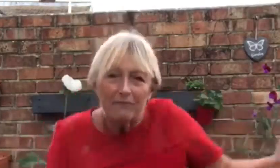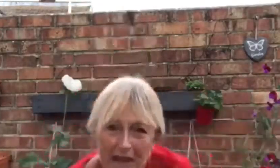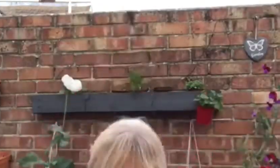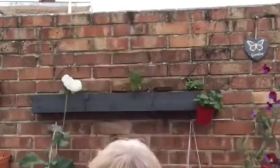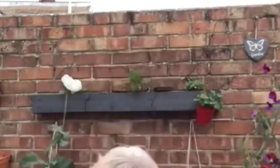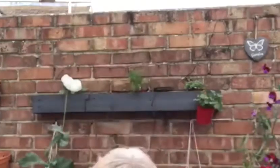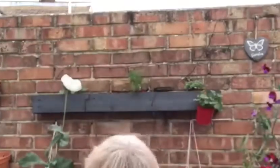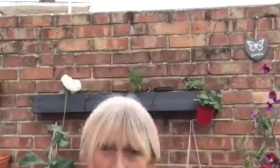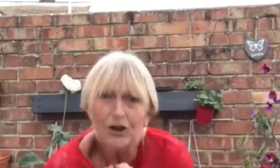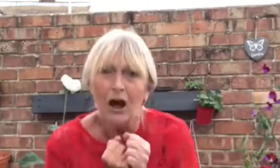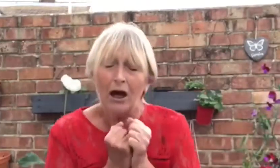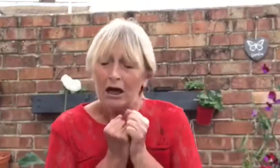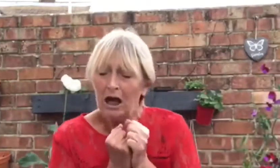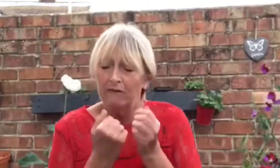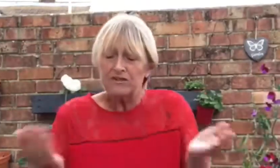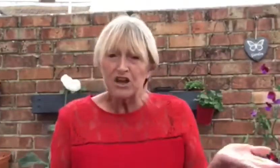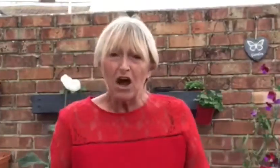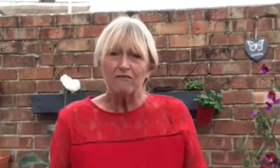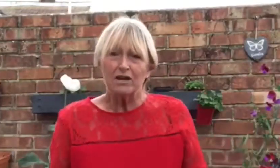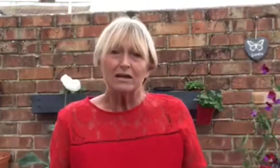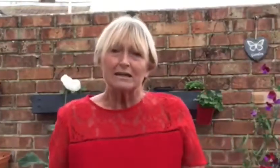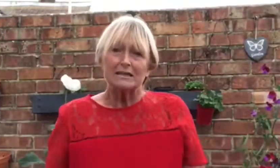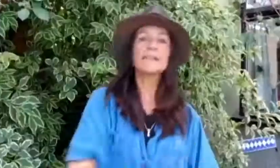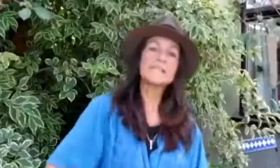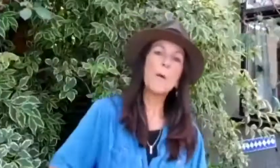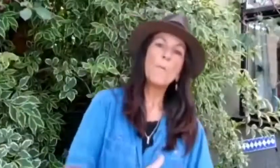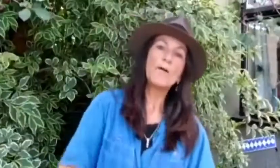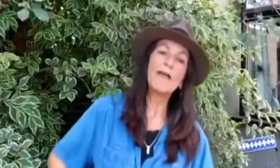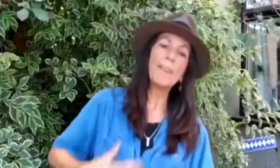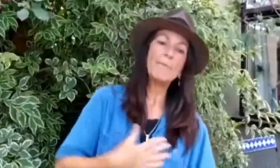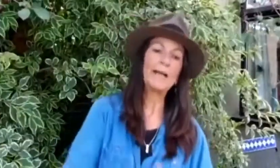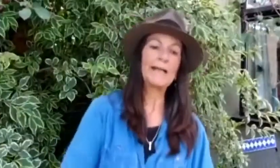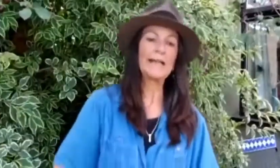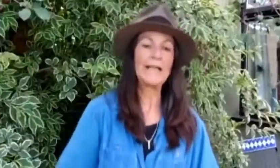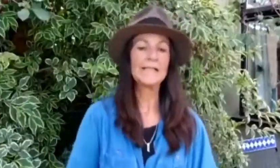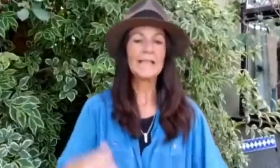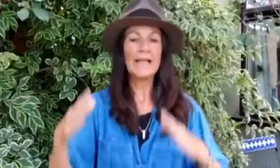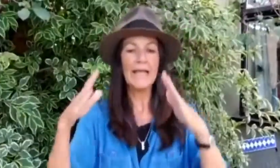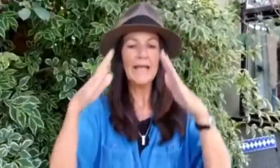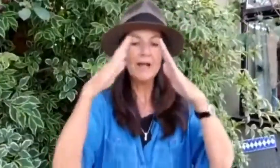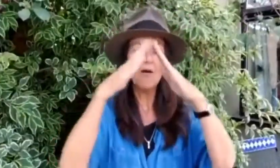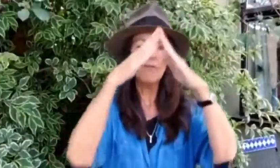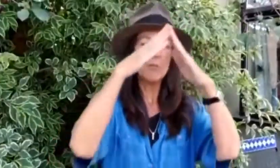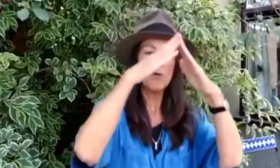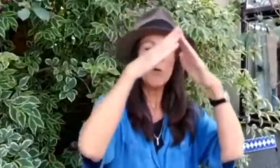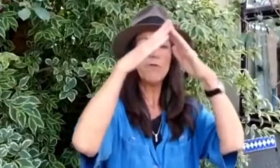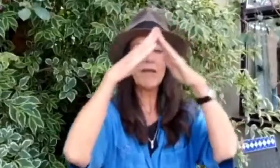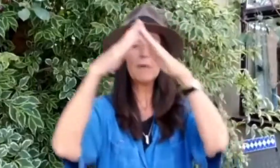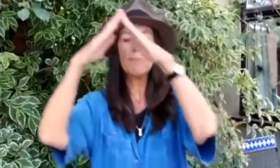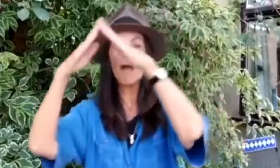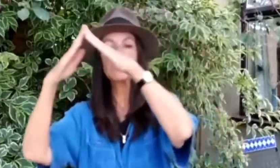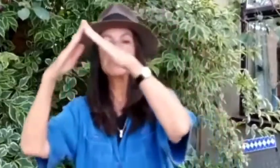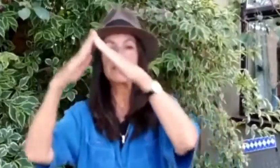of the little, god of the stuff, somewhere in the middle. The king of moving mountains,